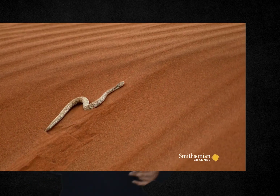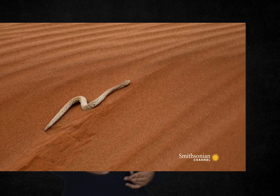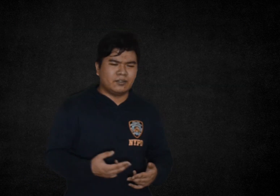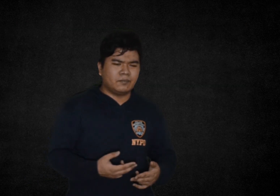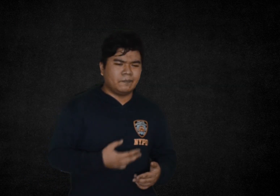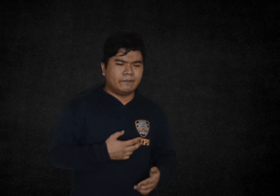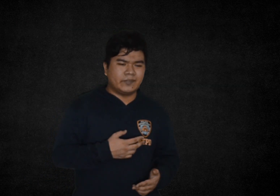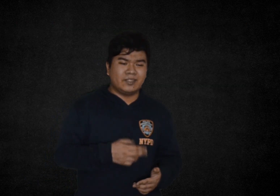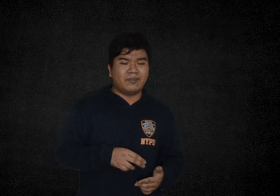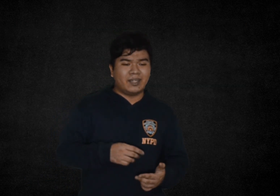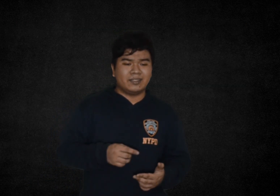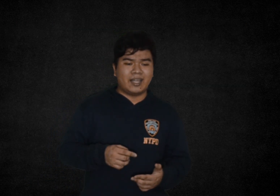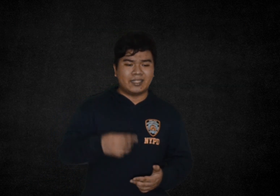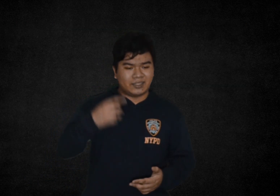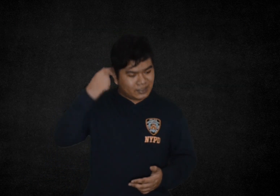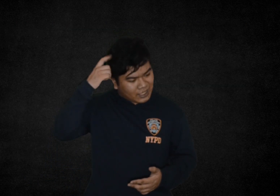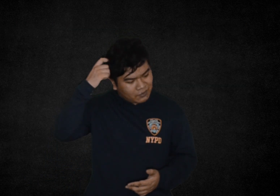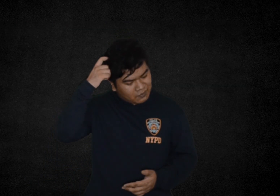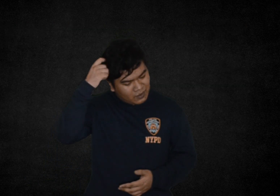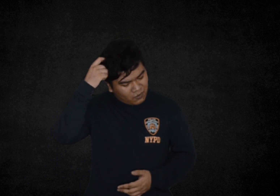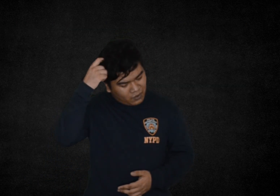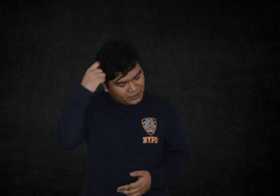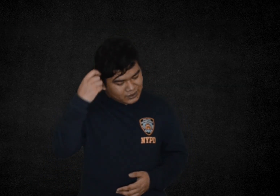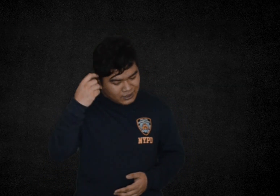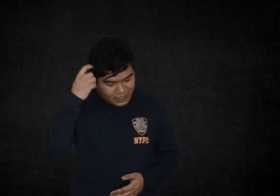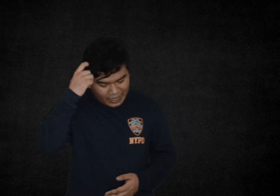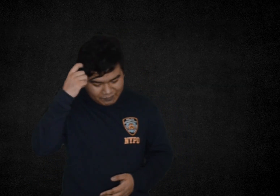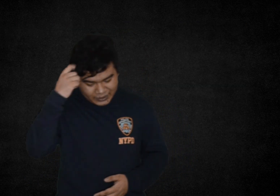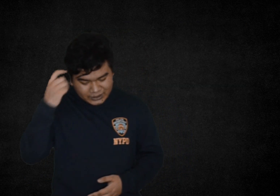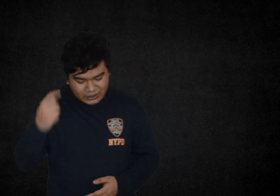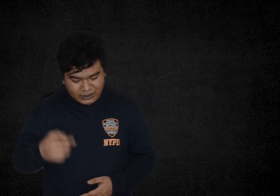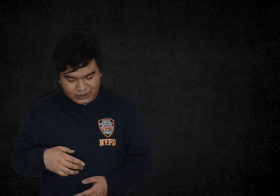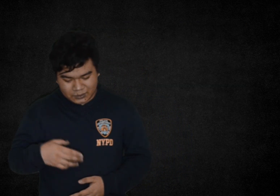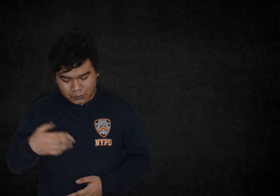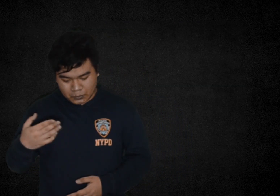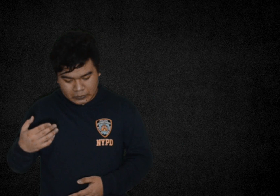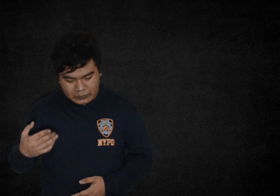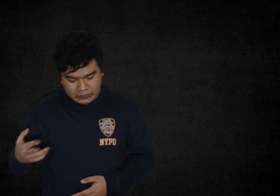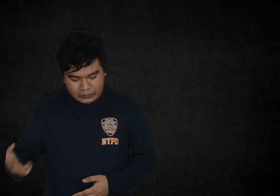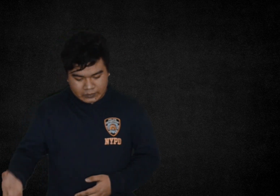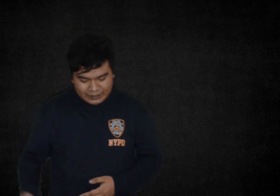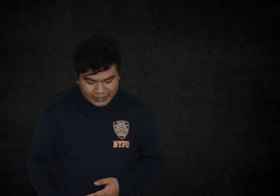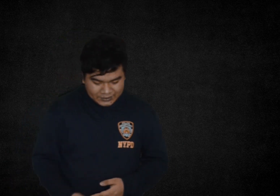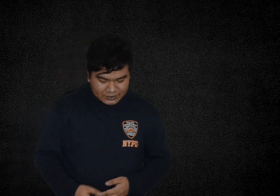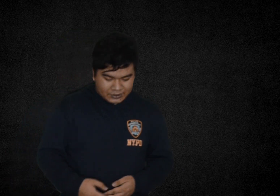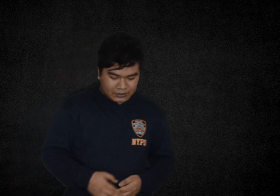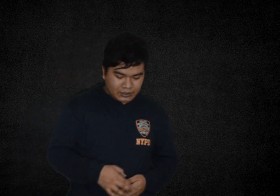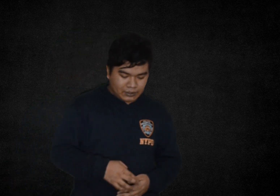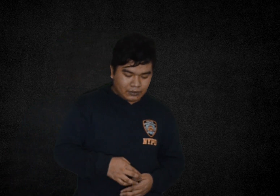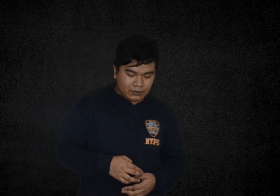that, you might ask yourself, what is the application of this lesson, or